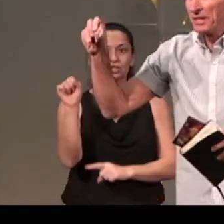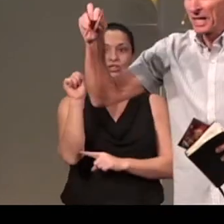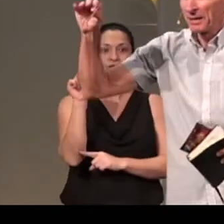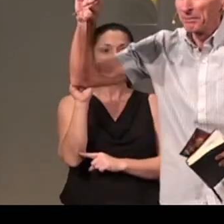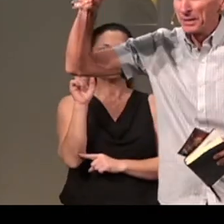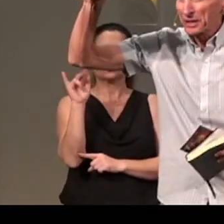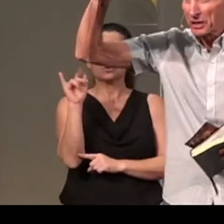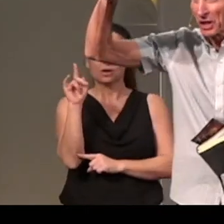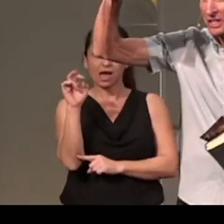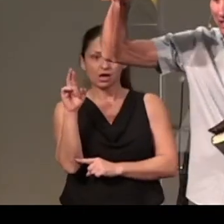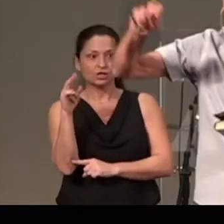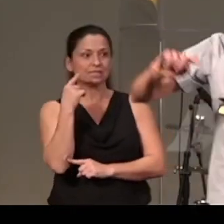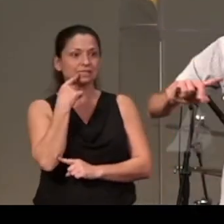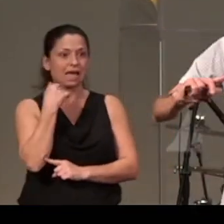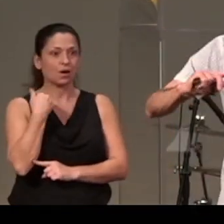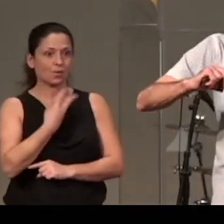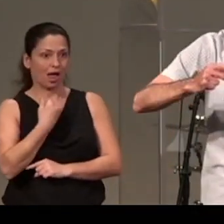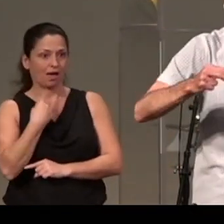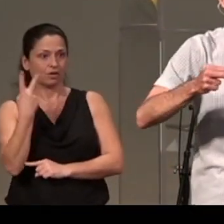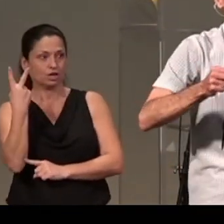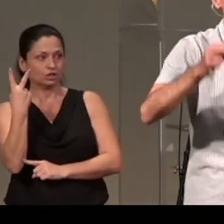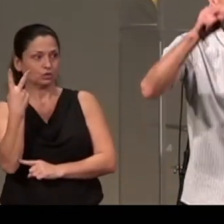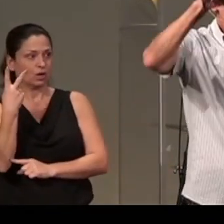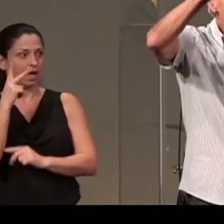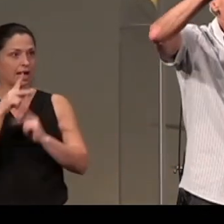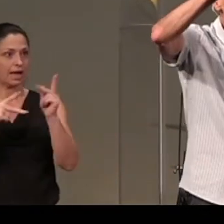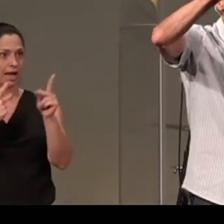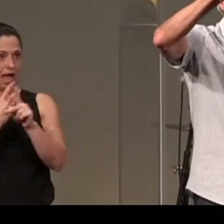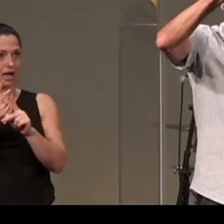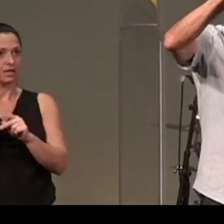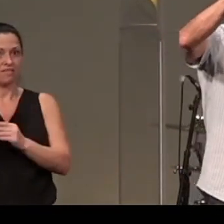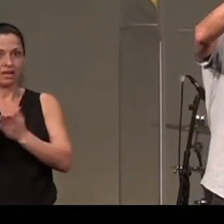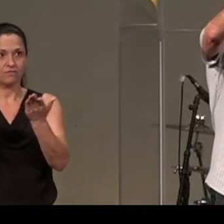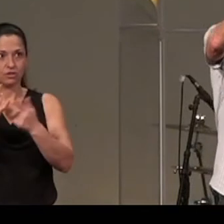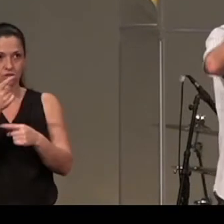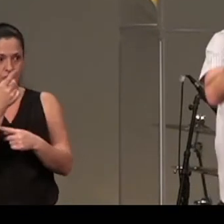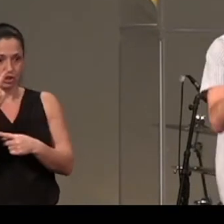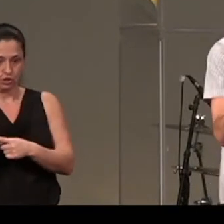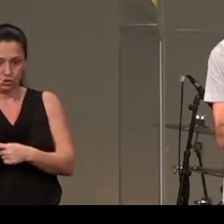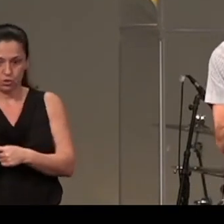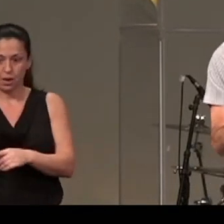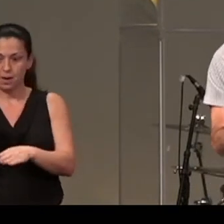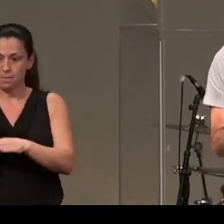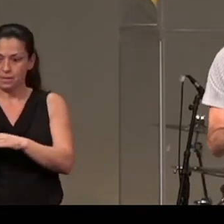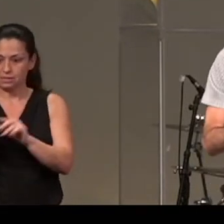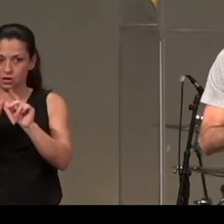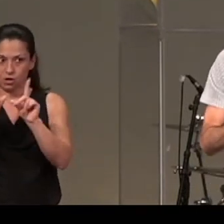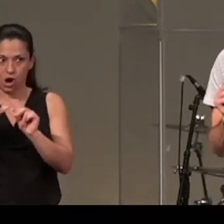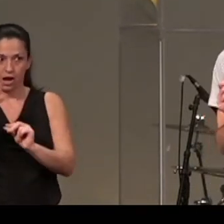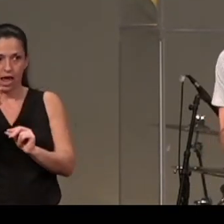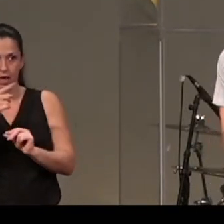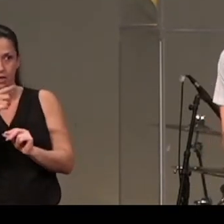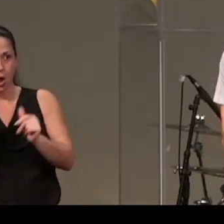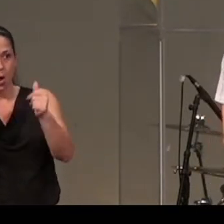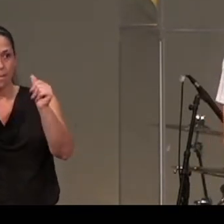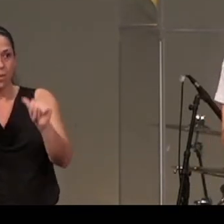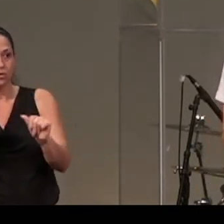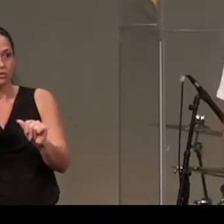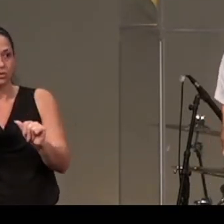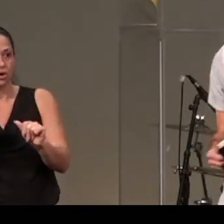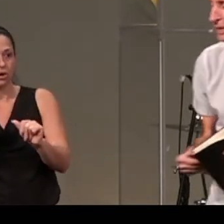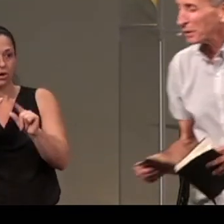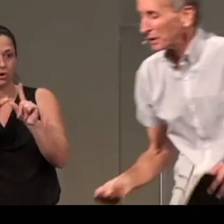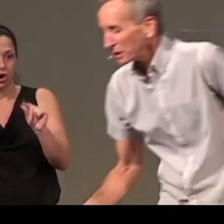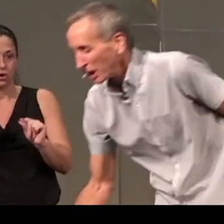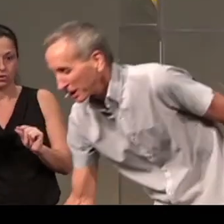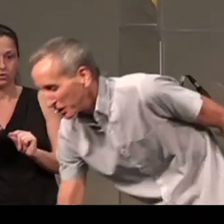have business card size. We have postcard size. Won't you stop by the table in the lobby and grab a bunch? Won't